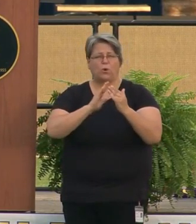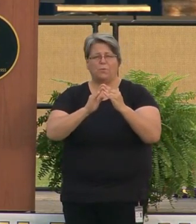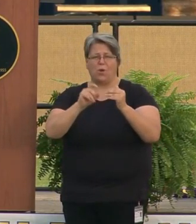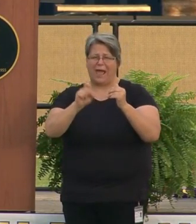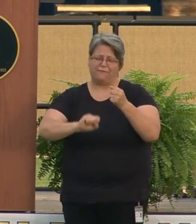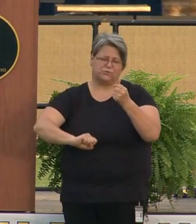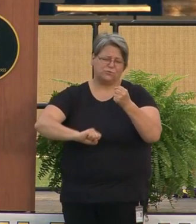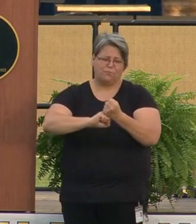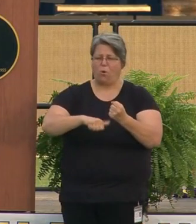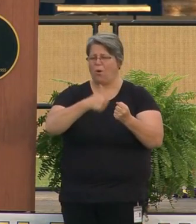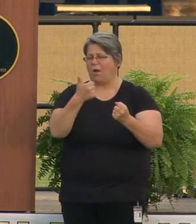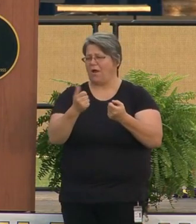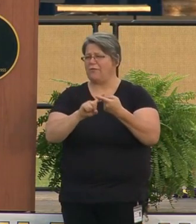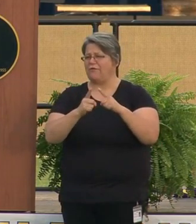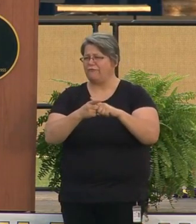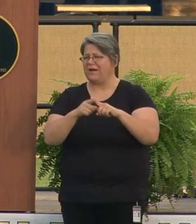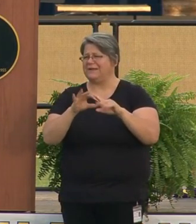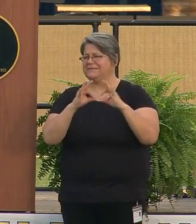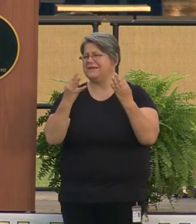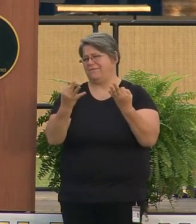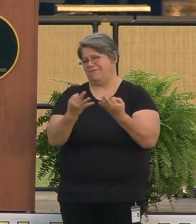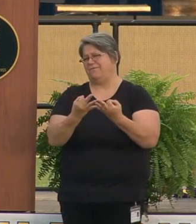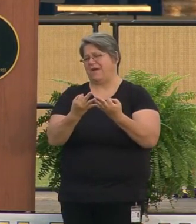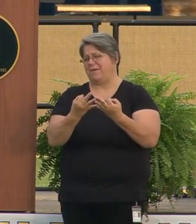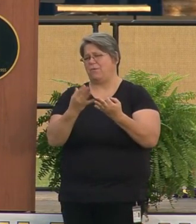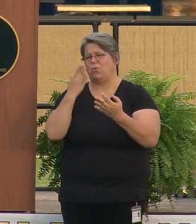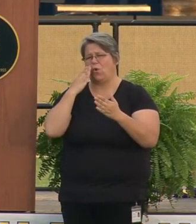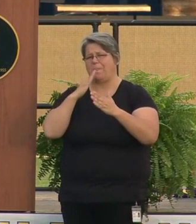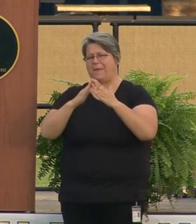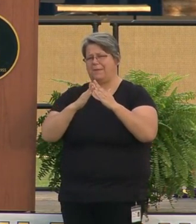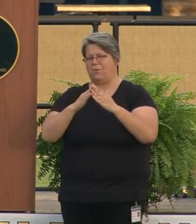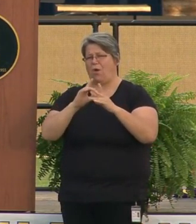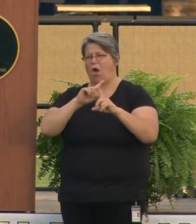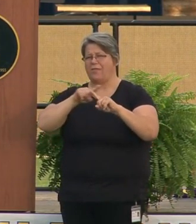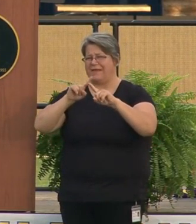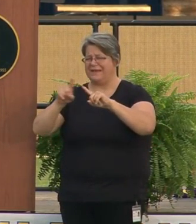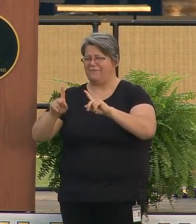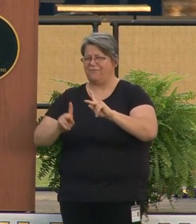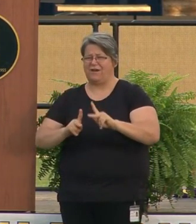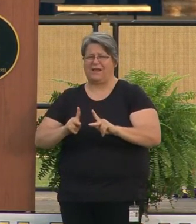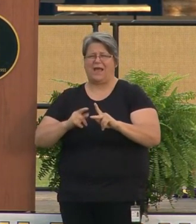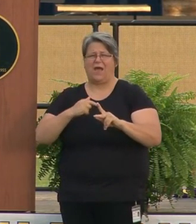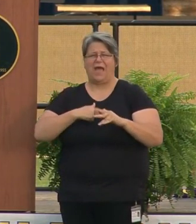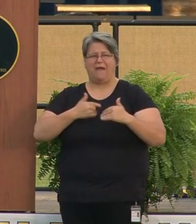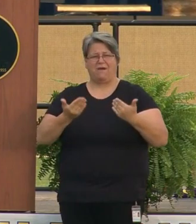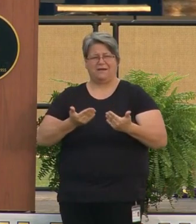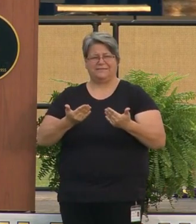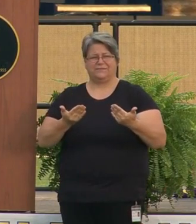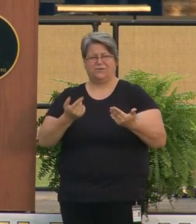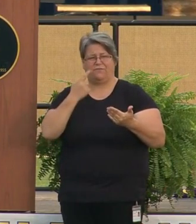know you possess the qualities to lead your new communities, but when you need the support, you have us to lean back on.